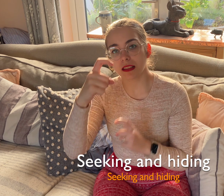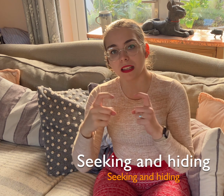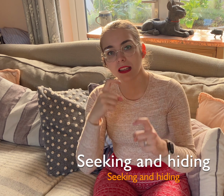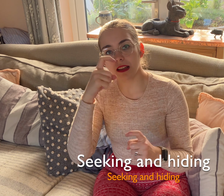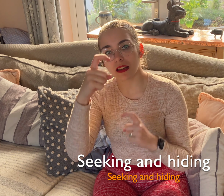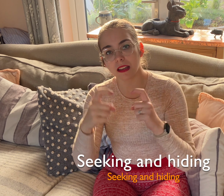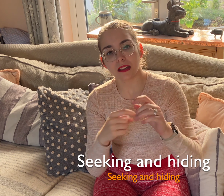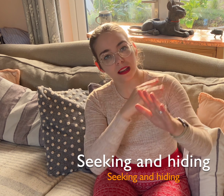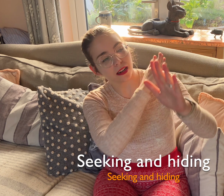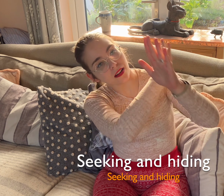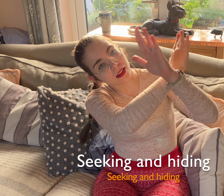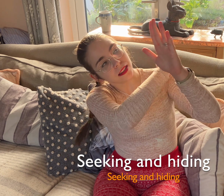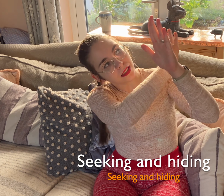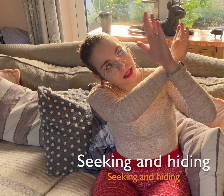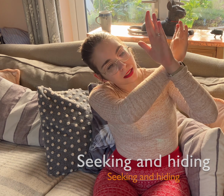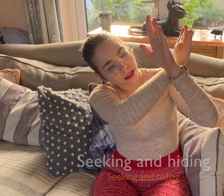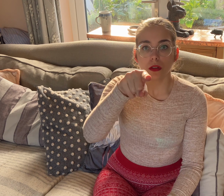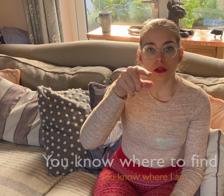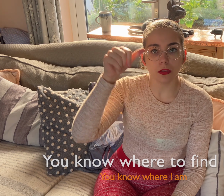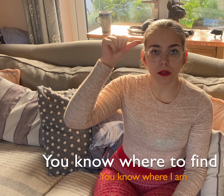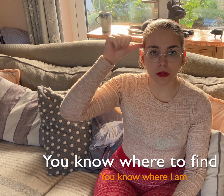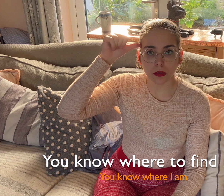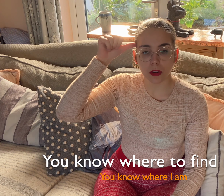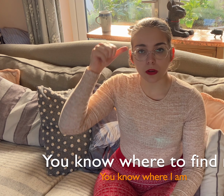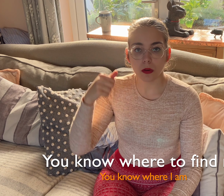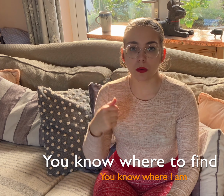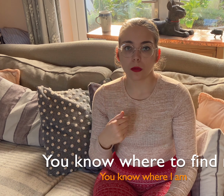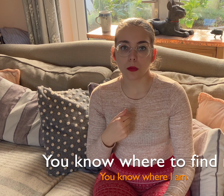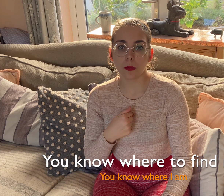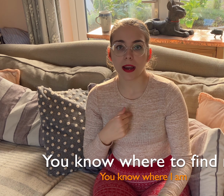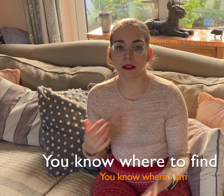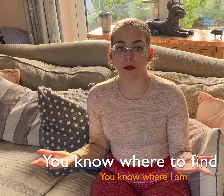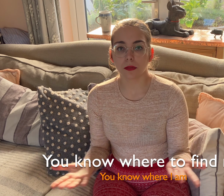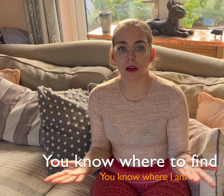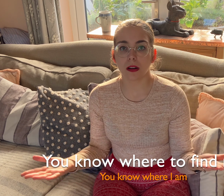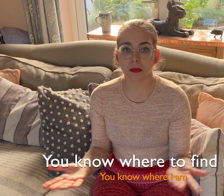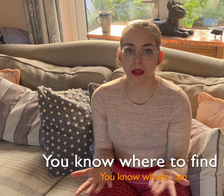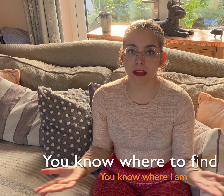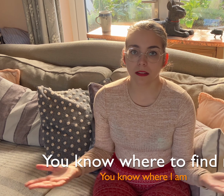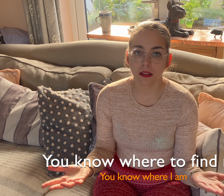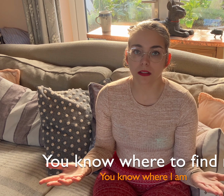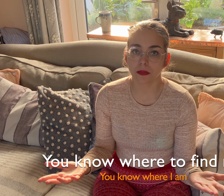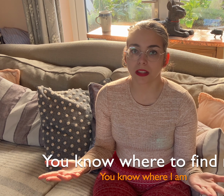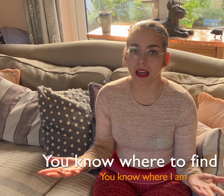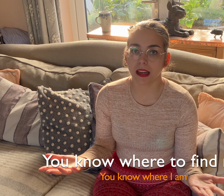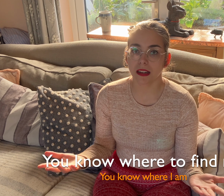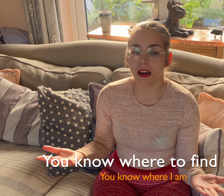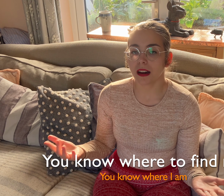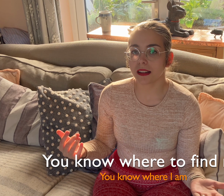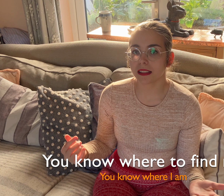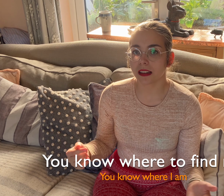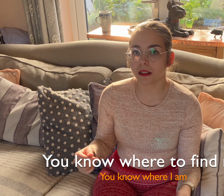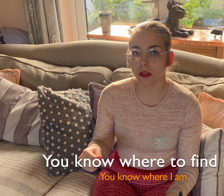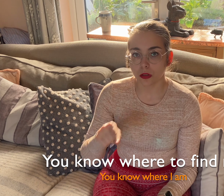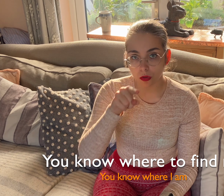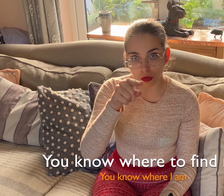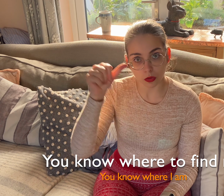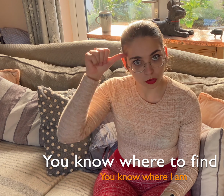Seeking and hiding, you know where to find me, so for that I sign you know